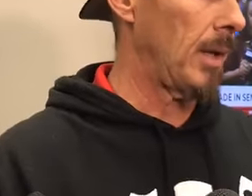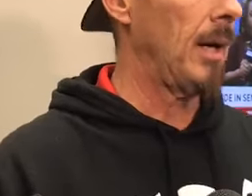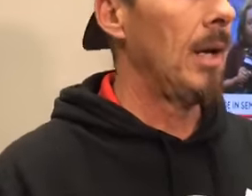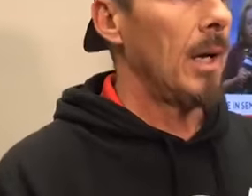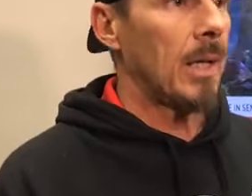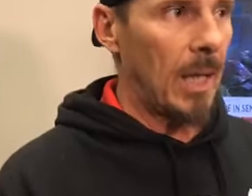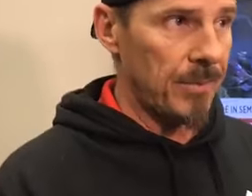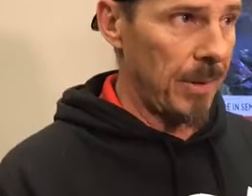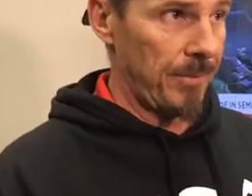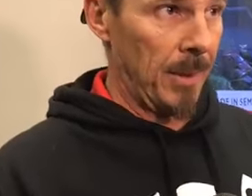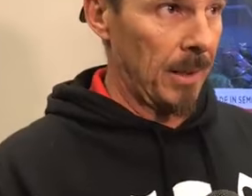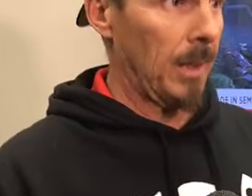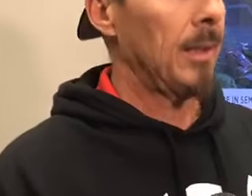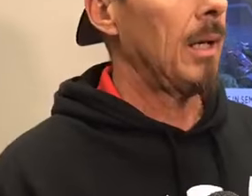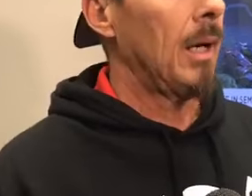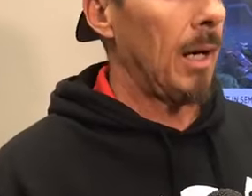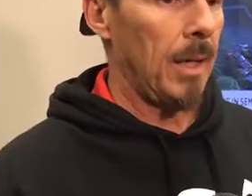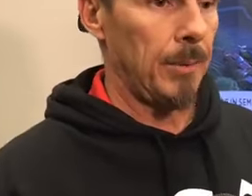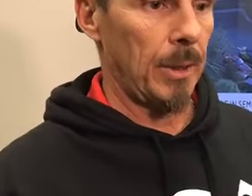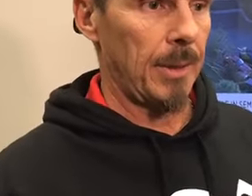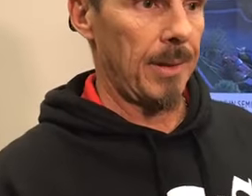start college funds for Monica.